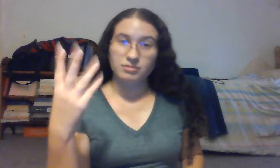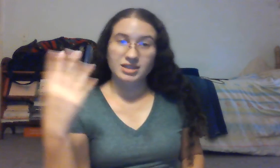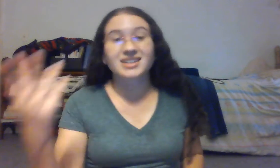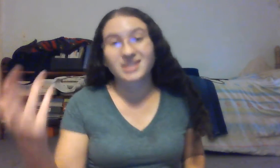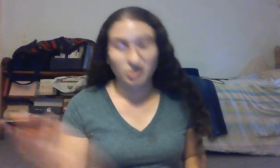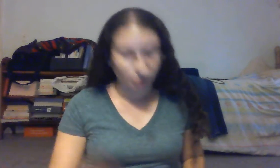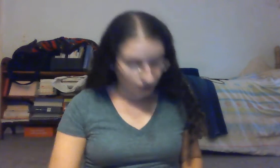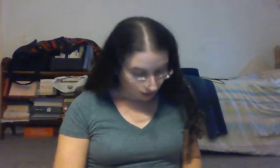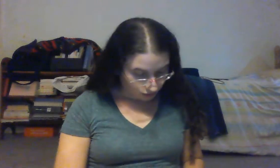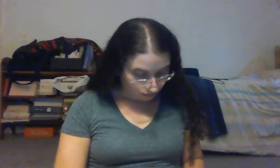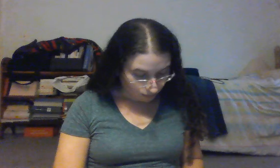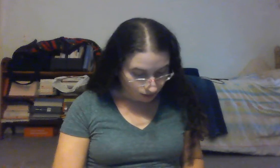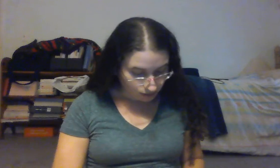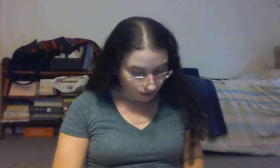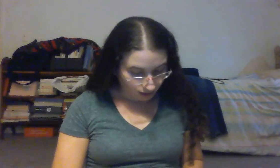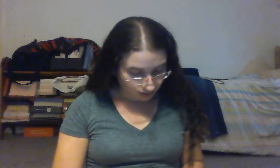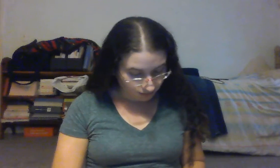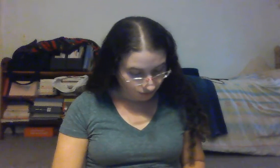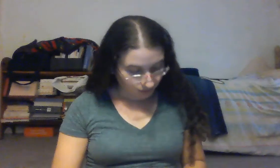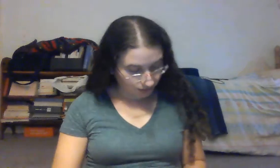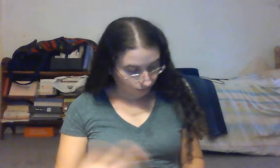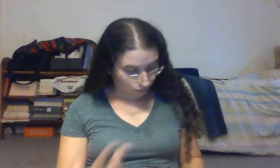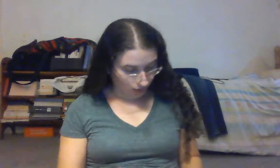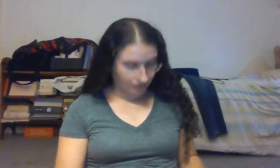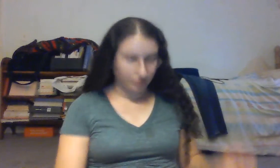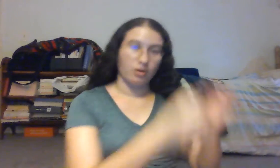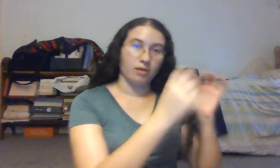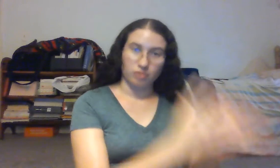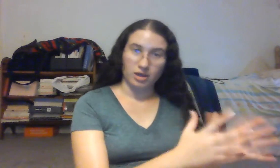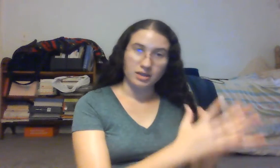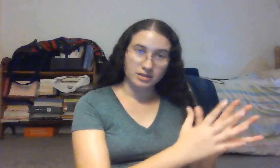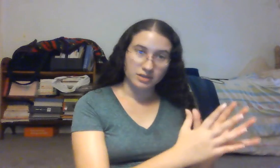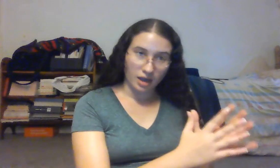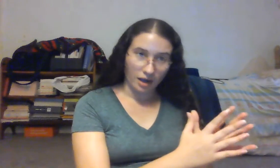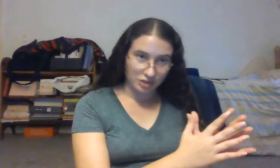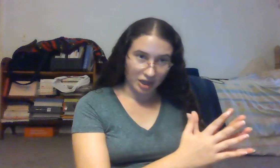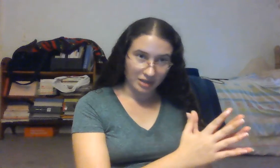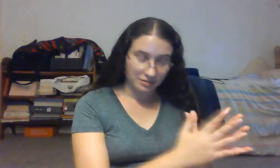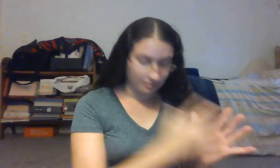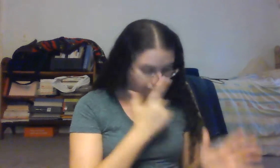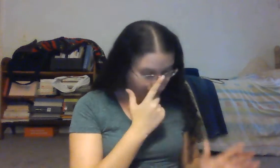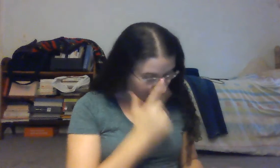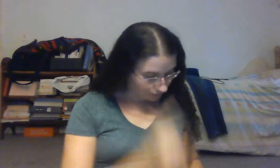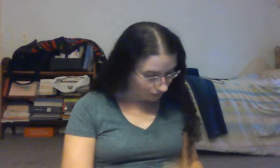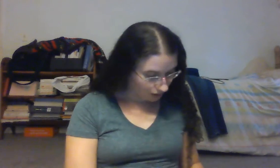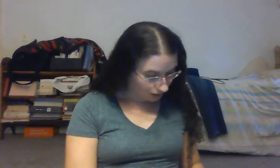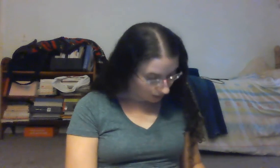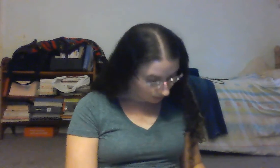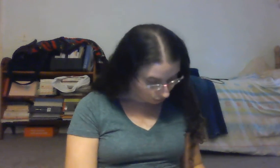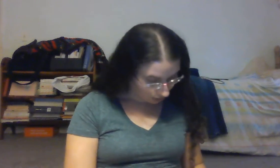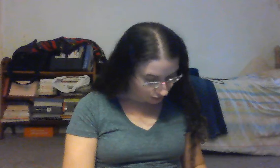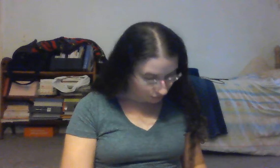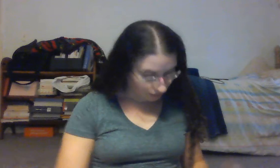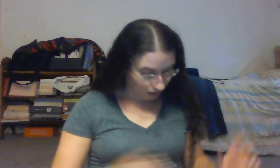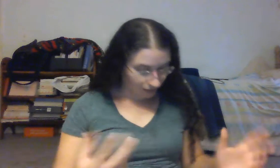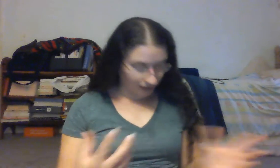in English, tomorrow I'll give her an umbrella. So umbrella is the object. Umbrella tomorrow I give